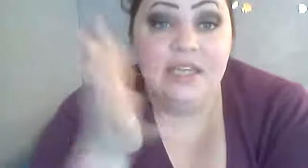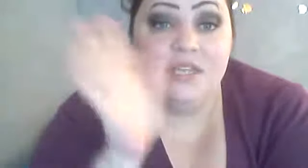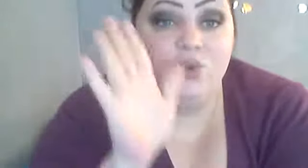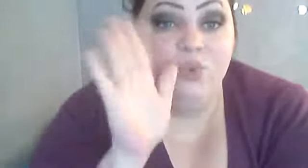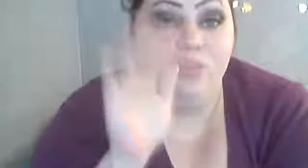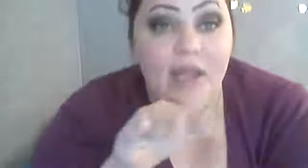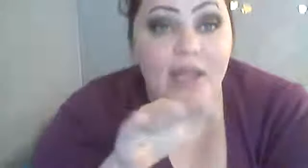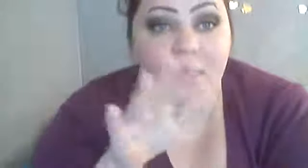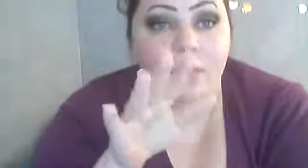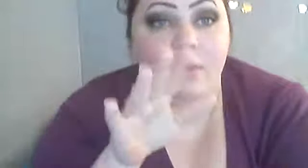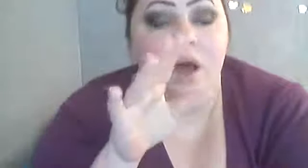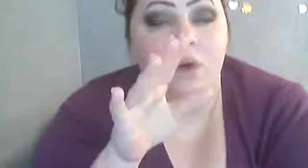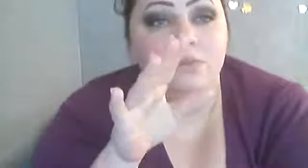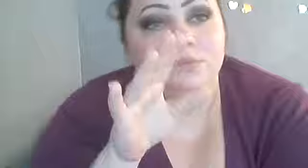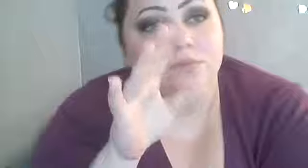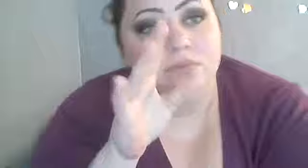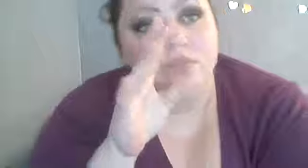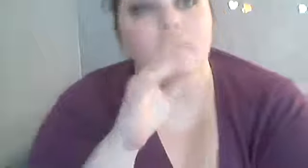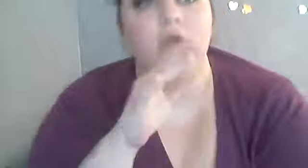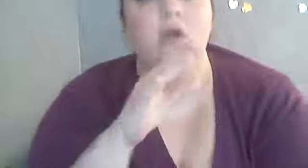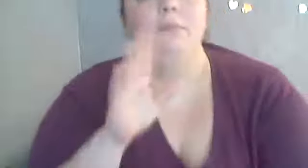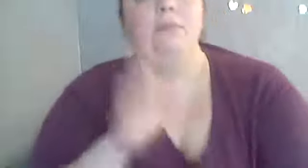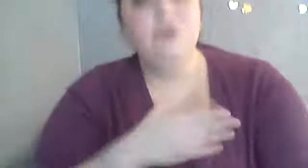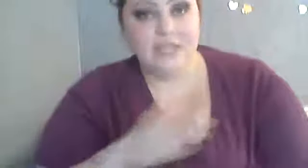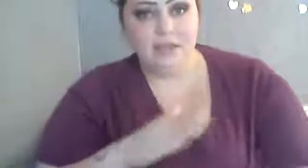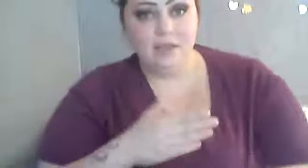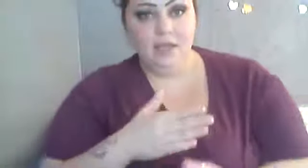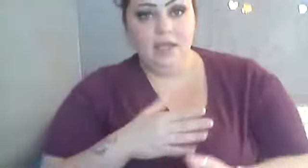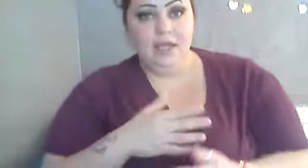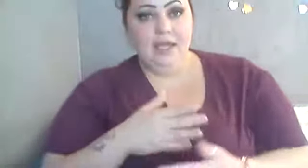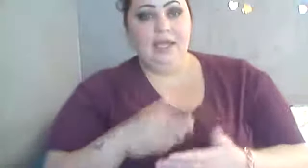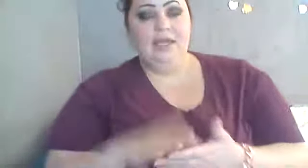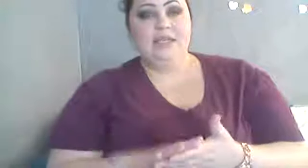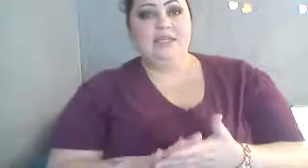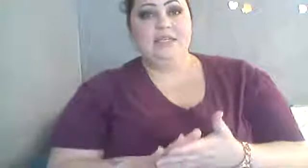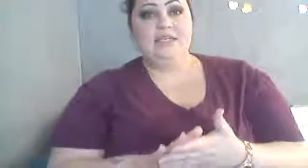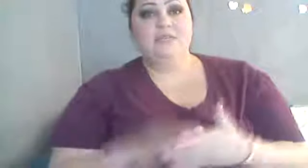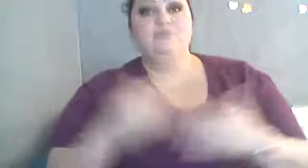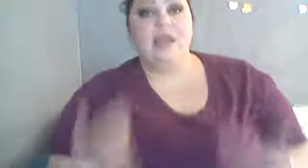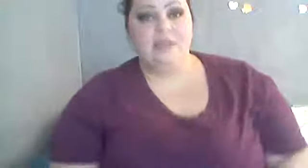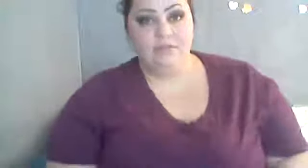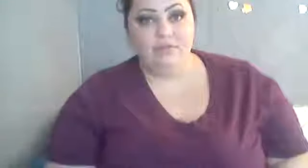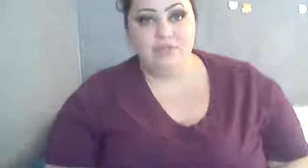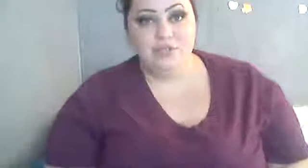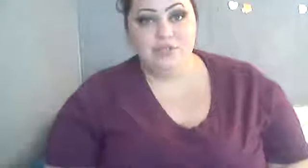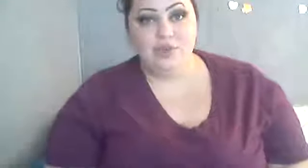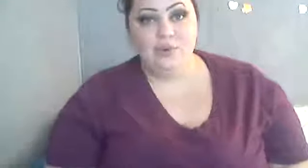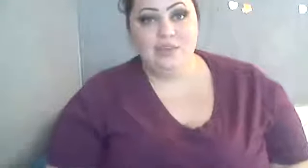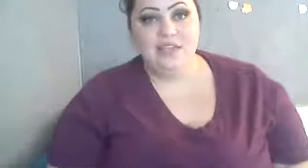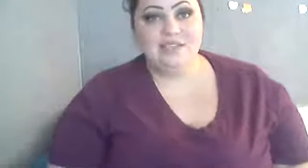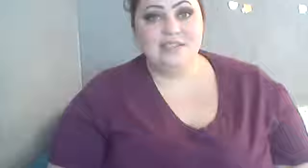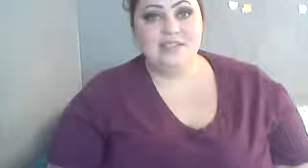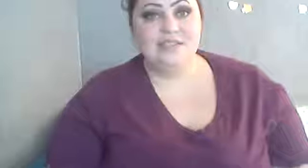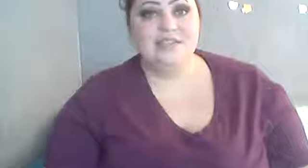is great about music is it's subjective. So